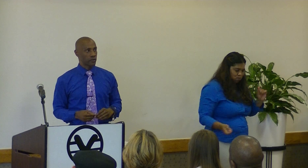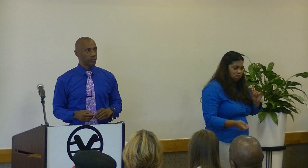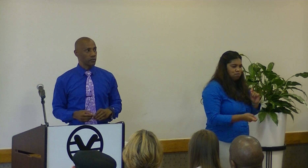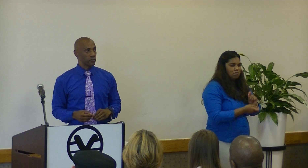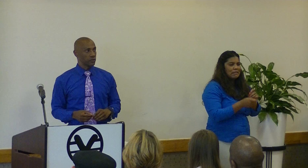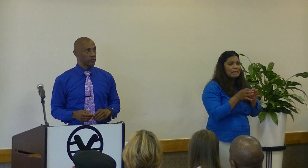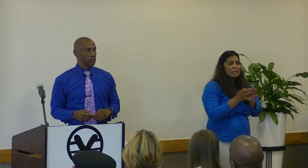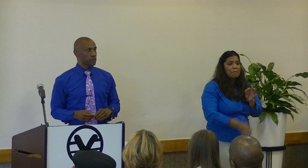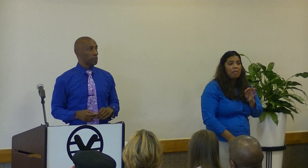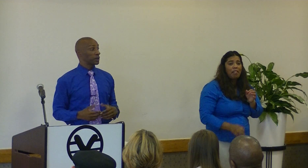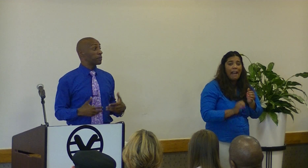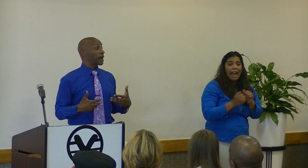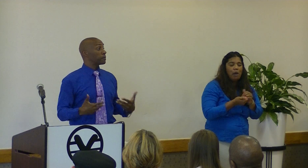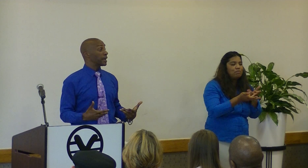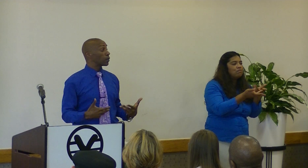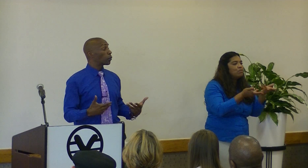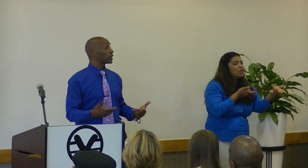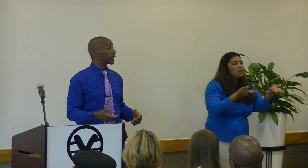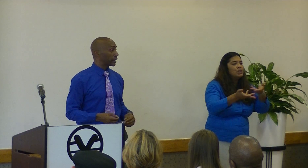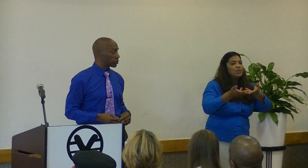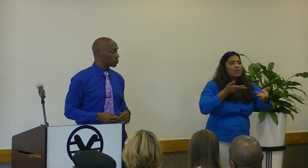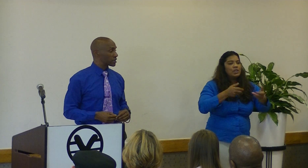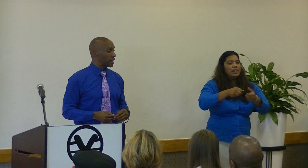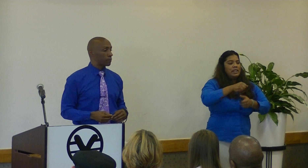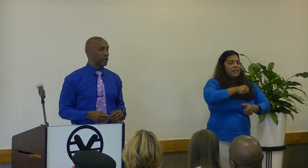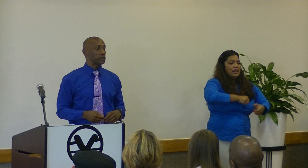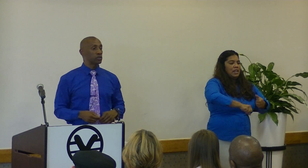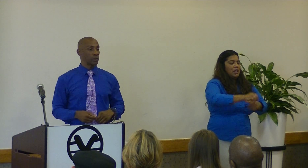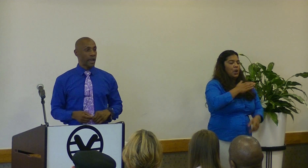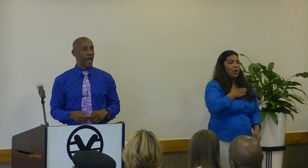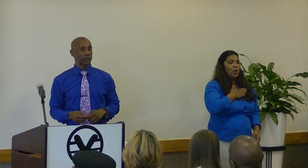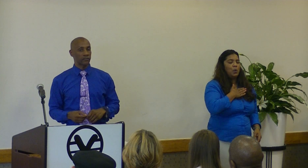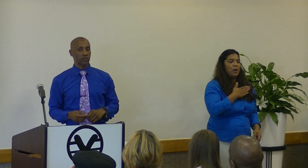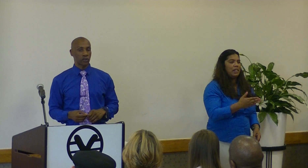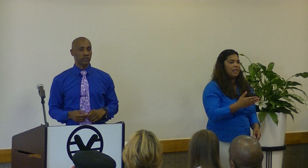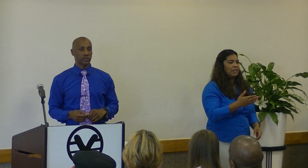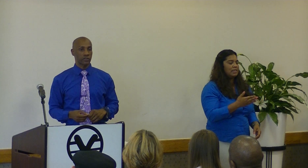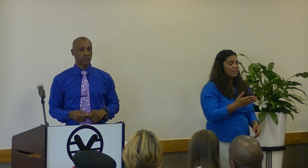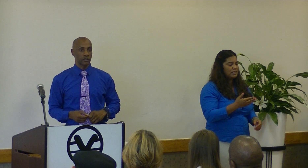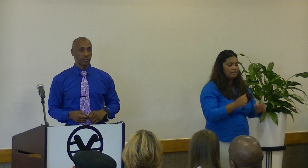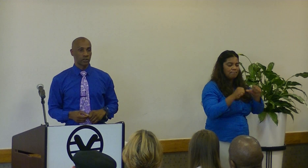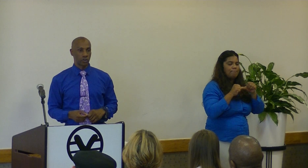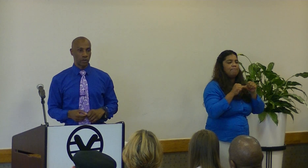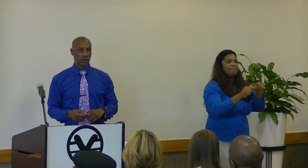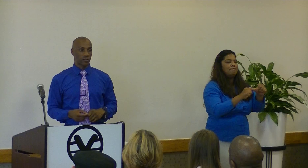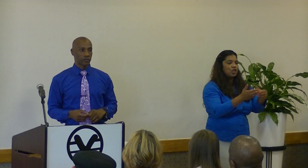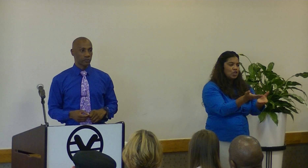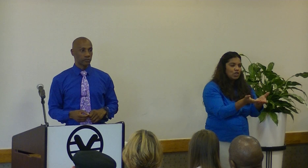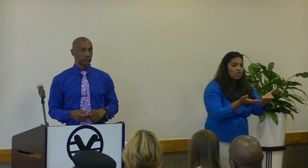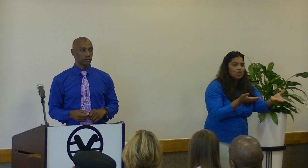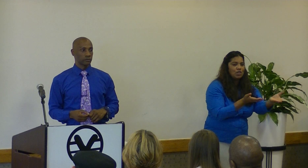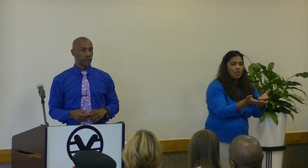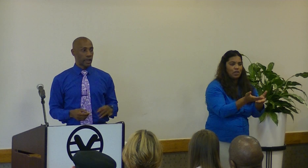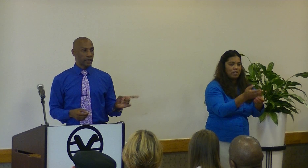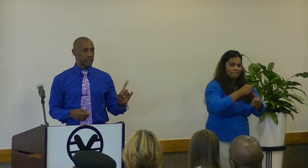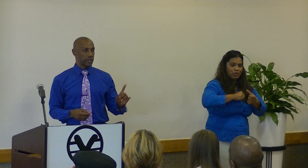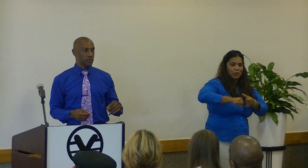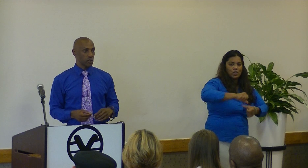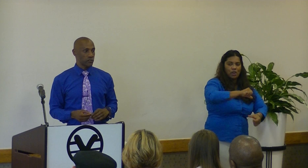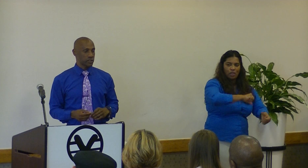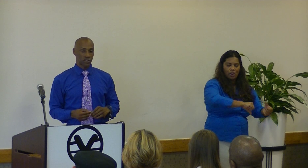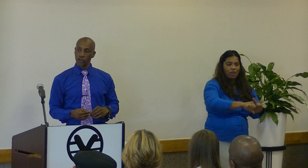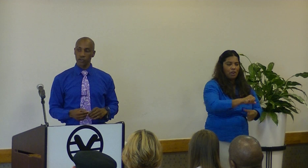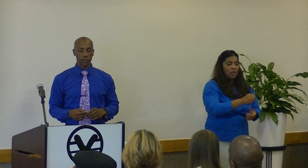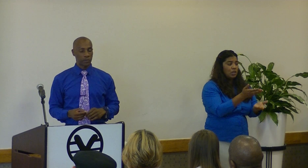another? Simply by being willing to step into an act of service to another. And like I